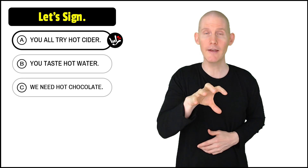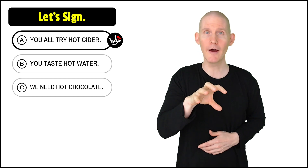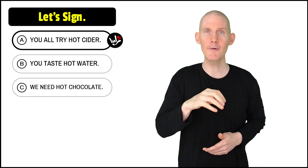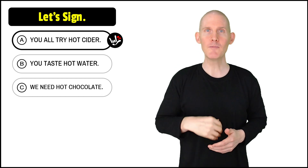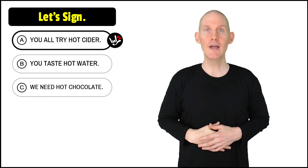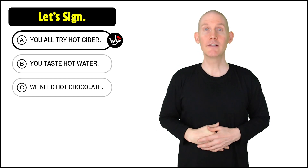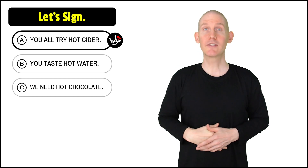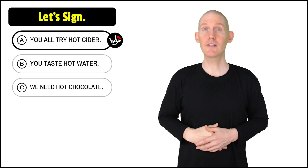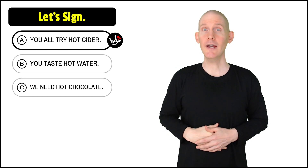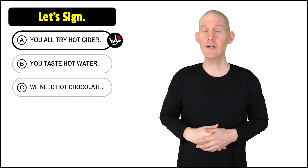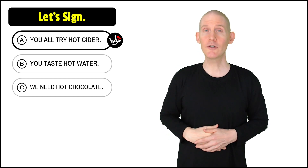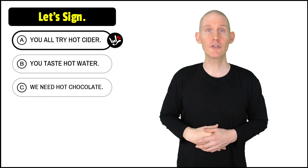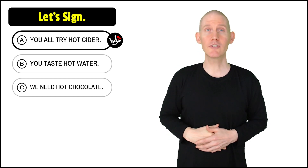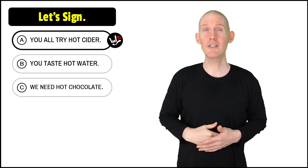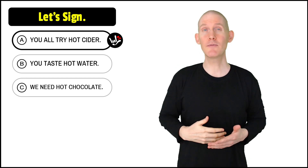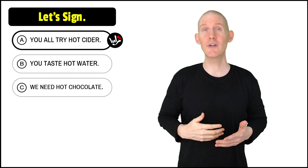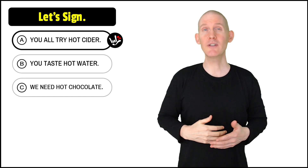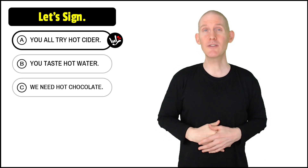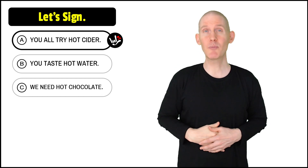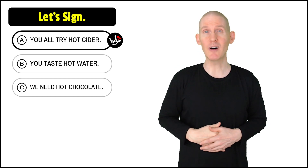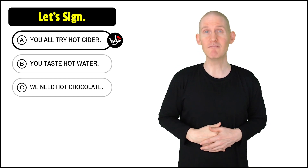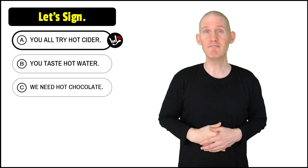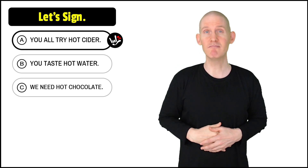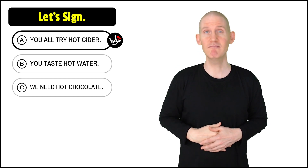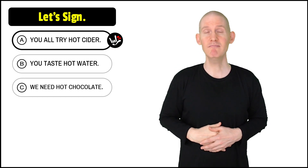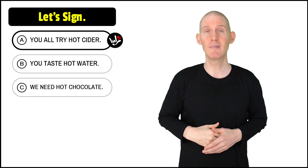now. Cider, you're just going to finger spell.